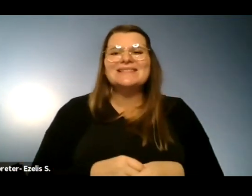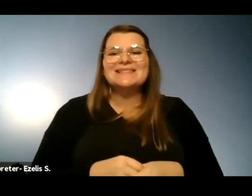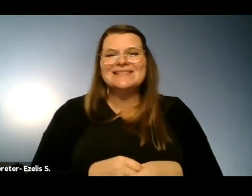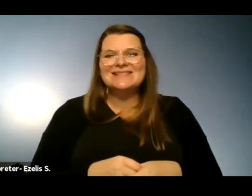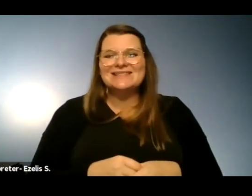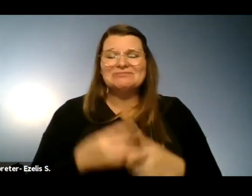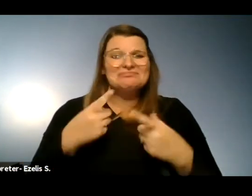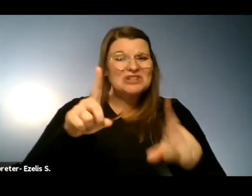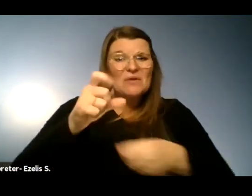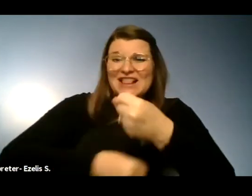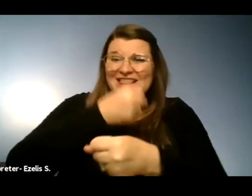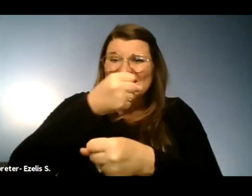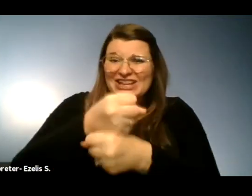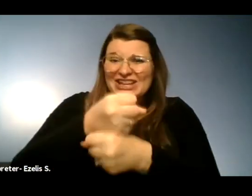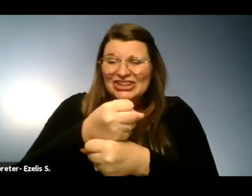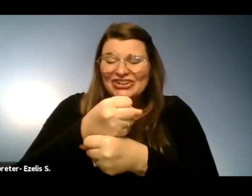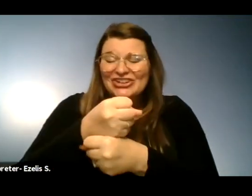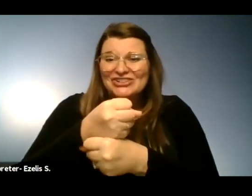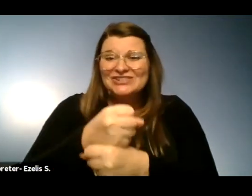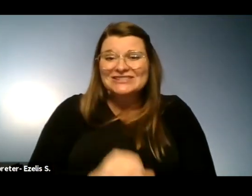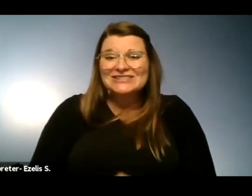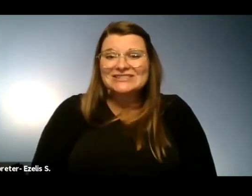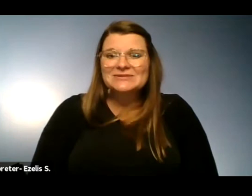over the years. And